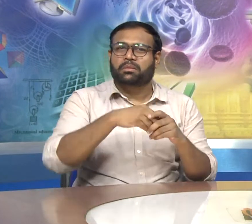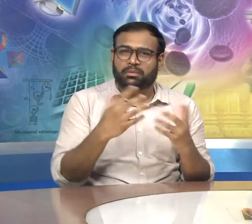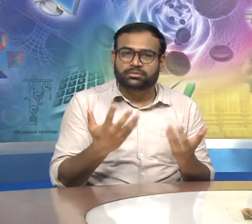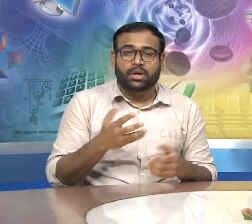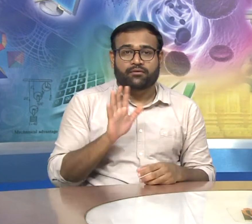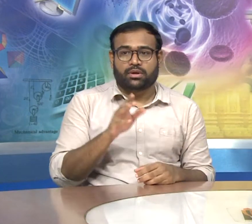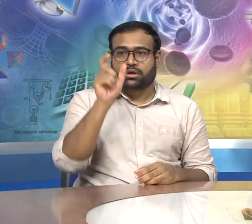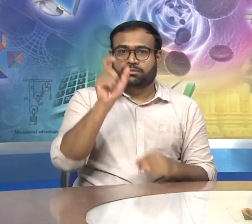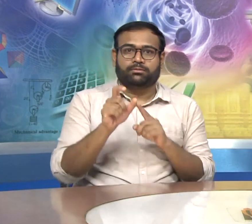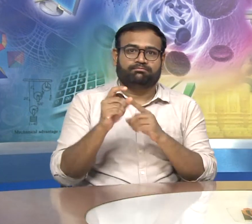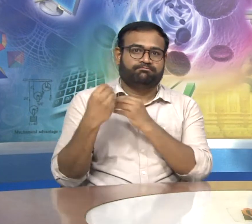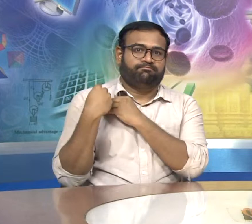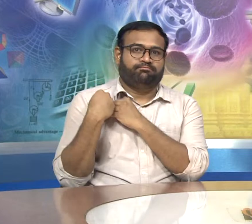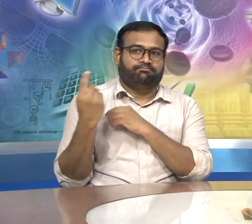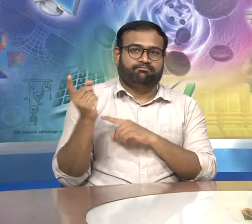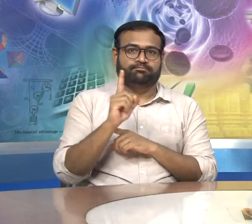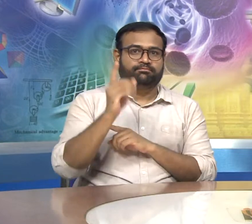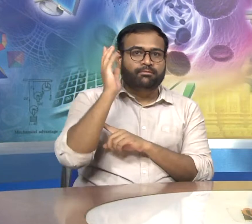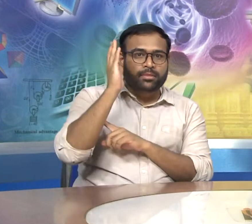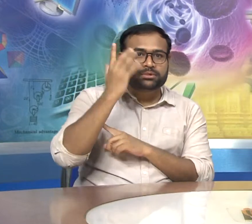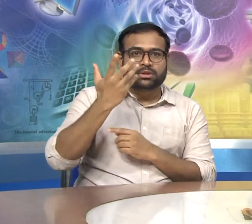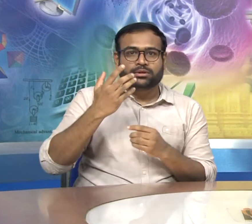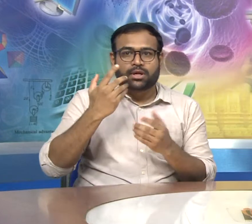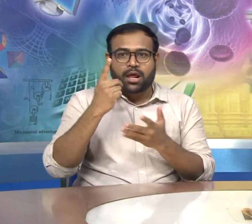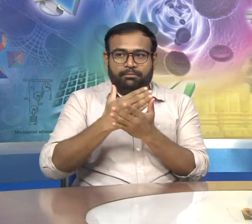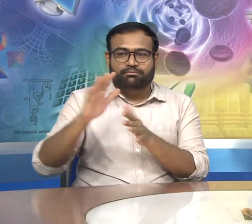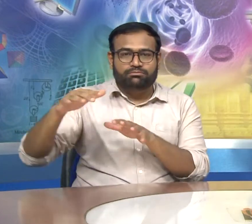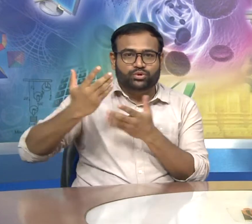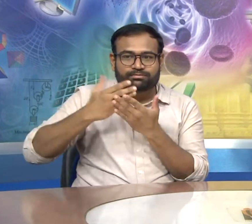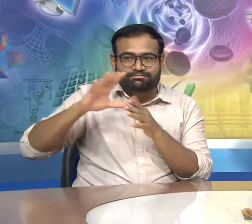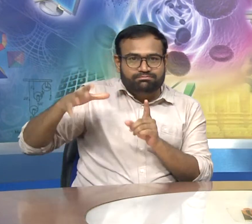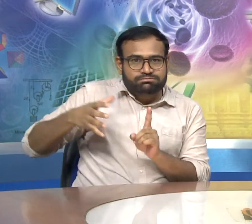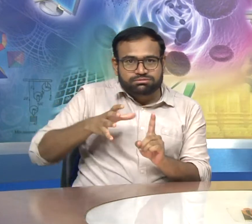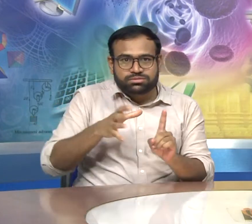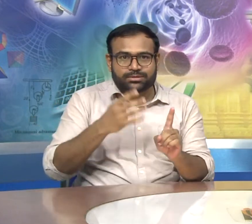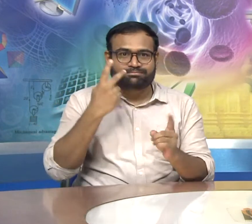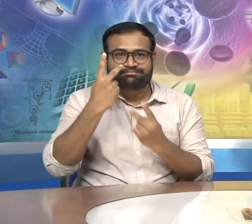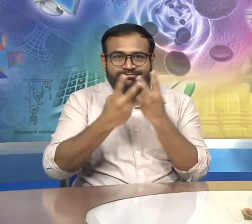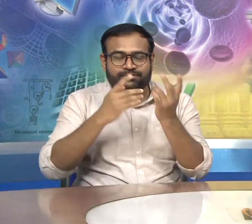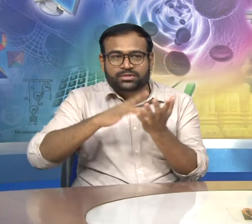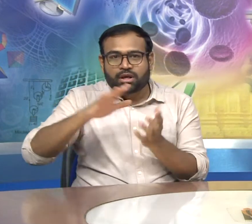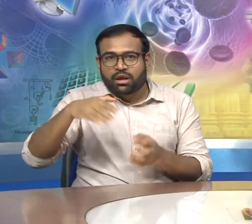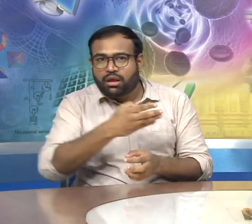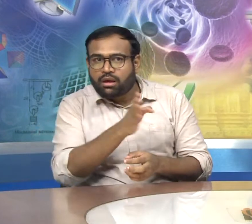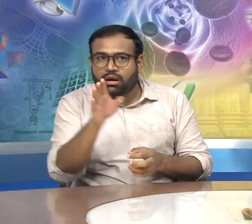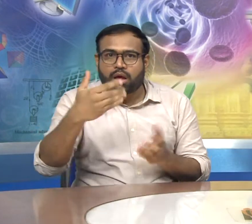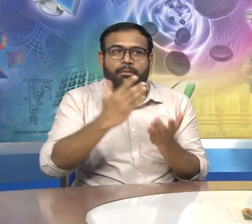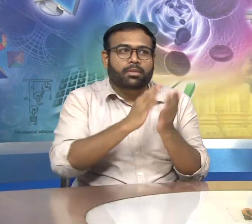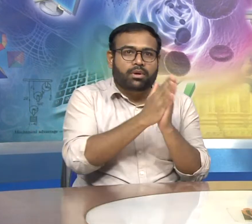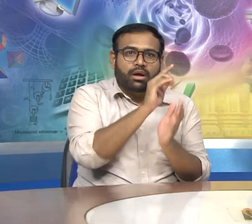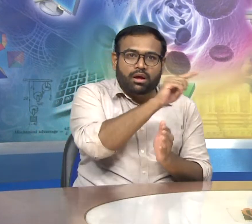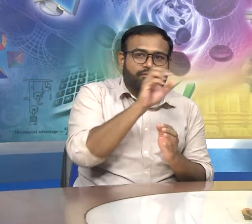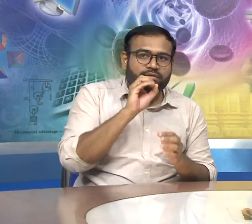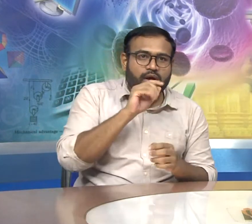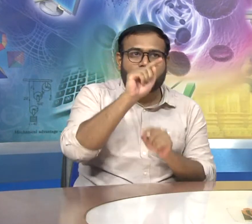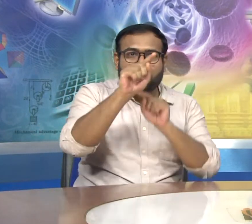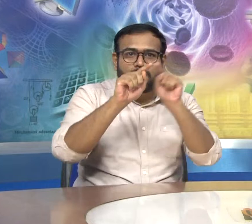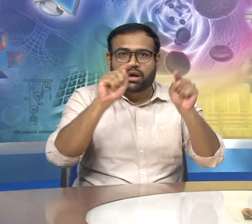These programs are in the form of a lecture by librarian followed by a tour of